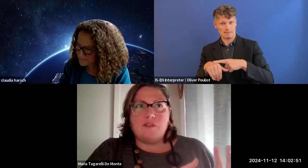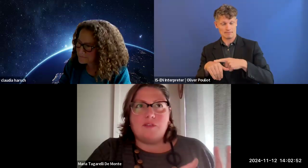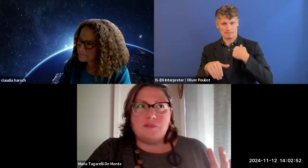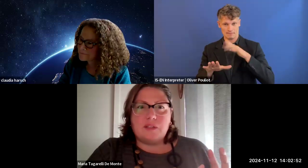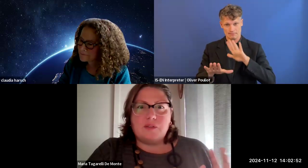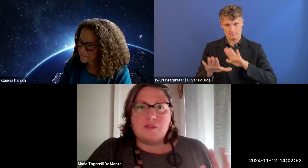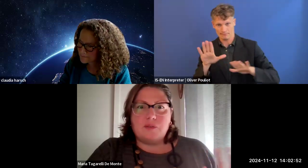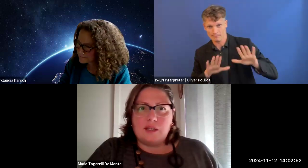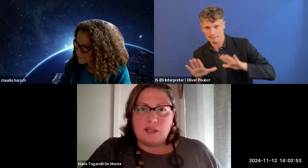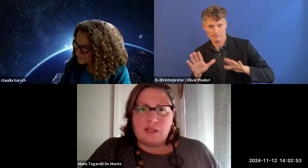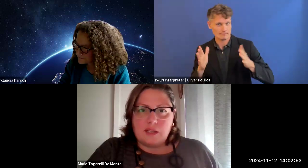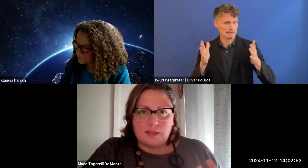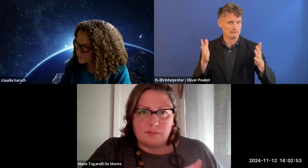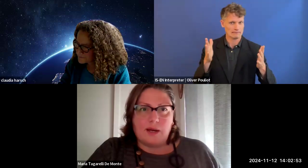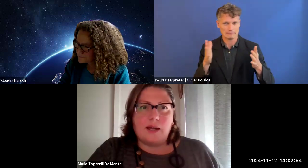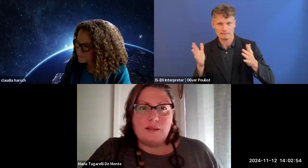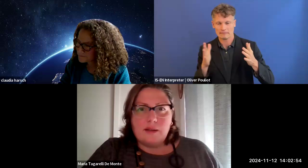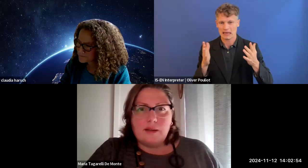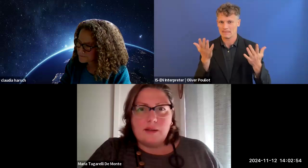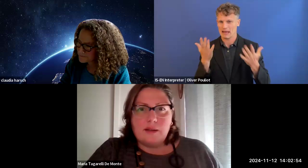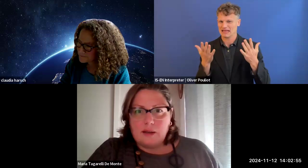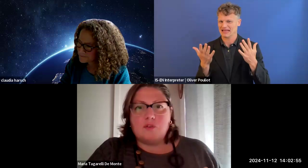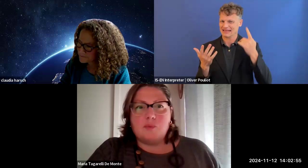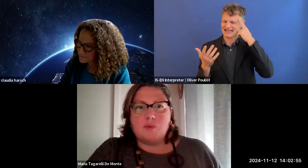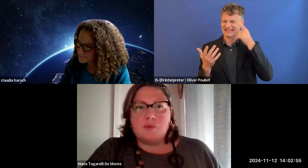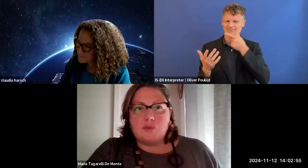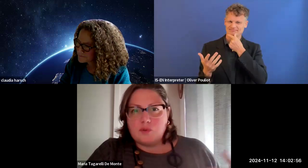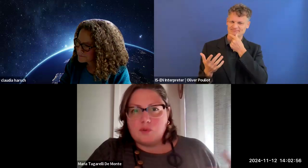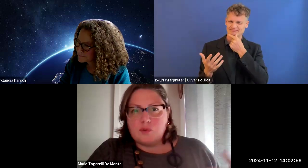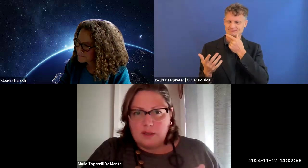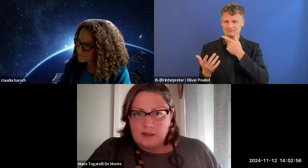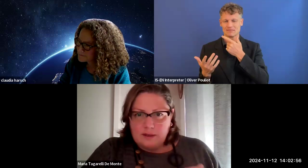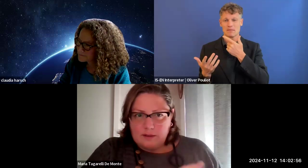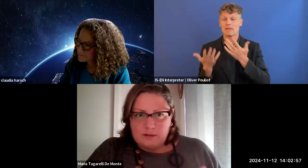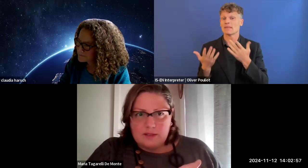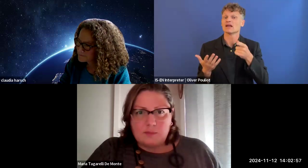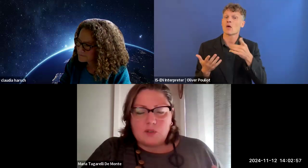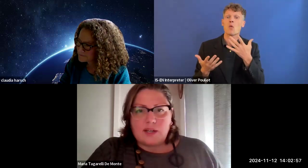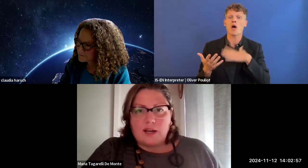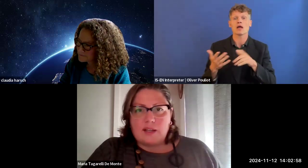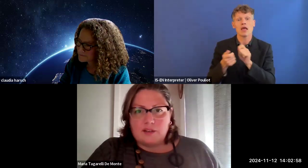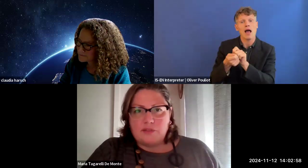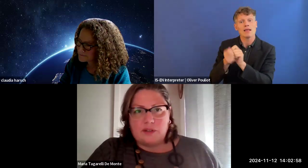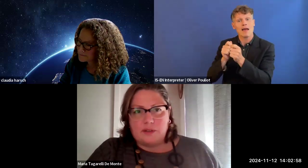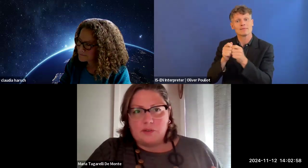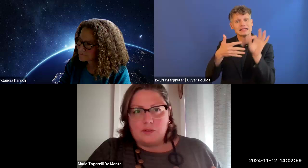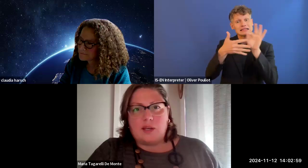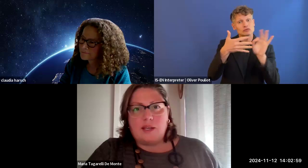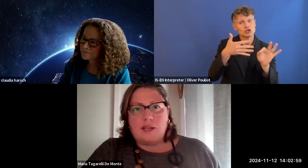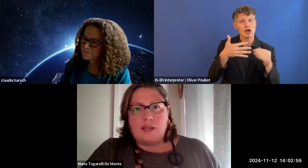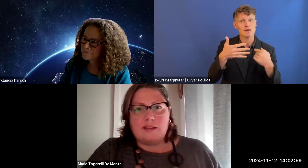probably have specific training needs in mind, like for interpreters or similar kind